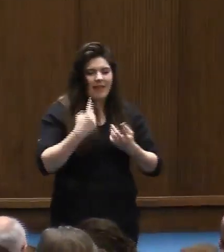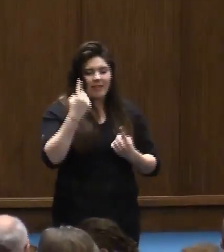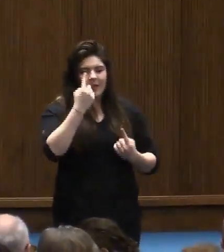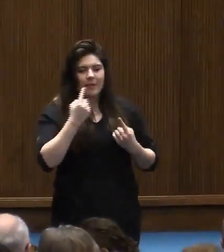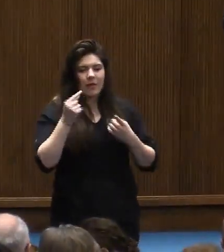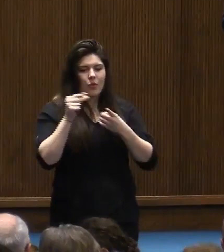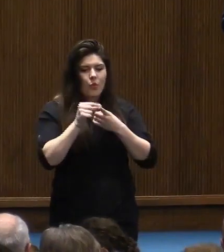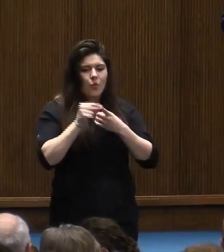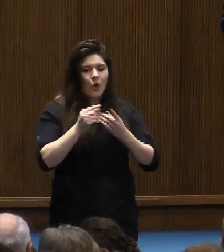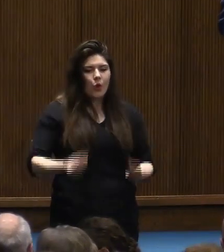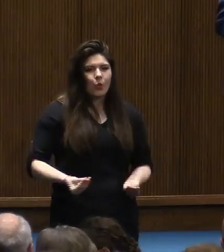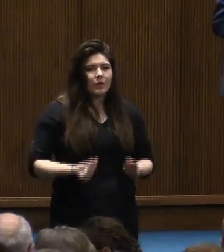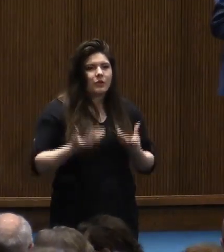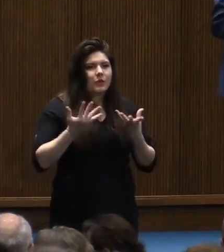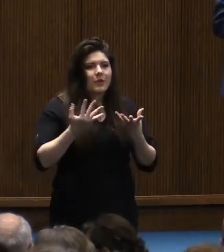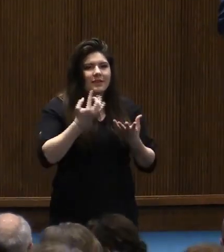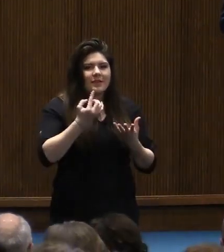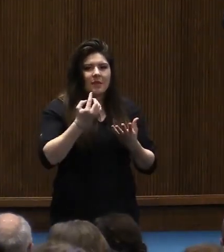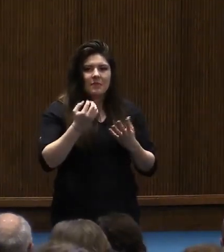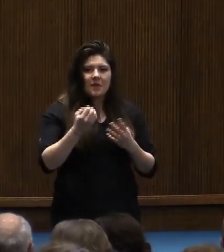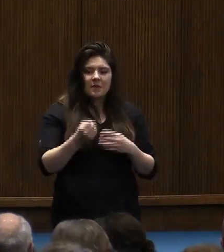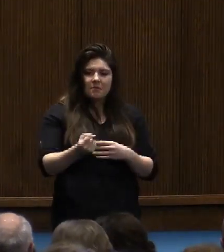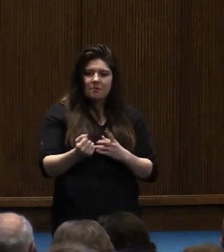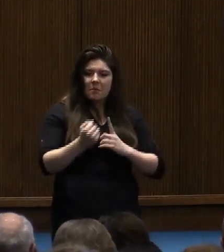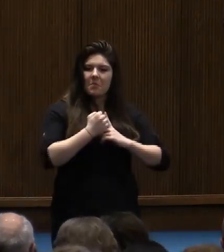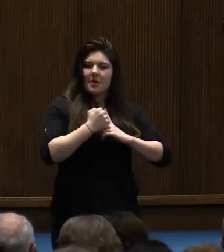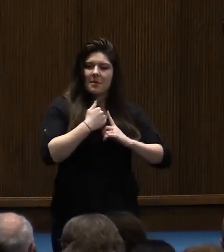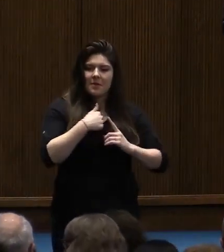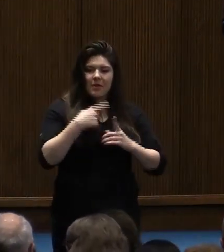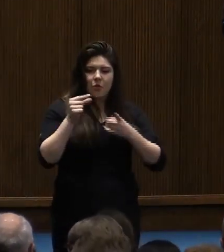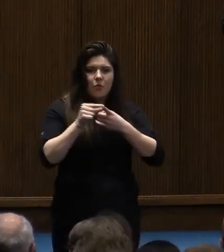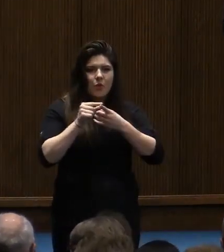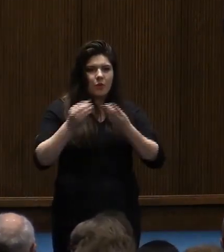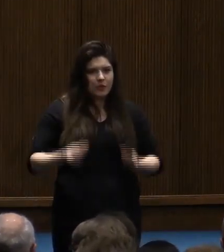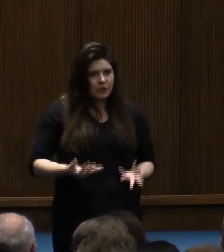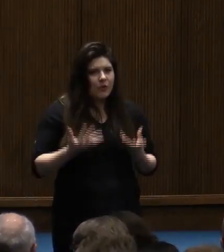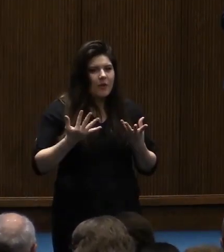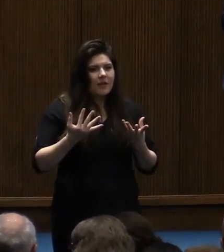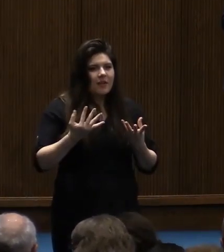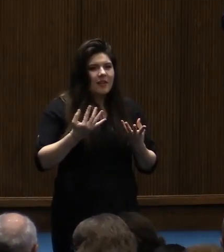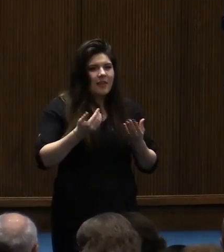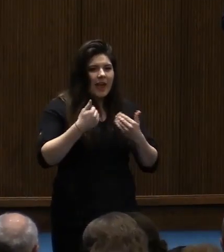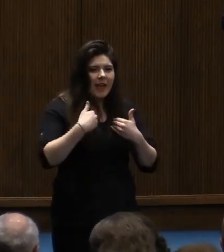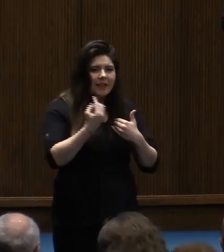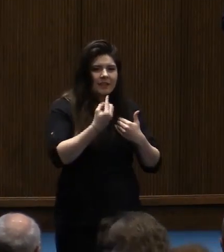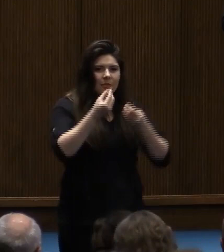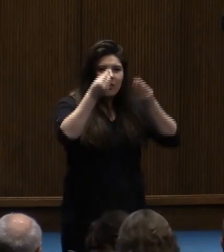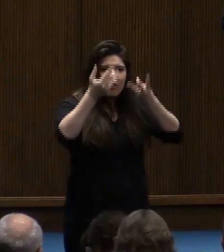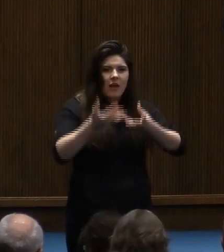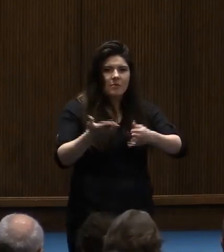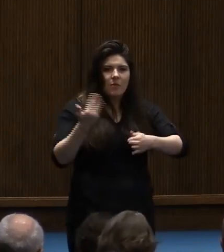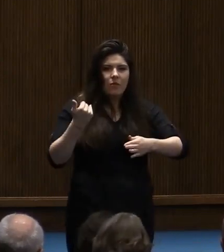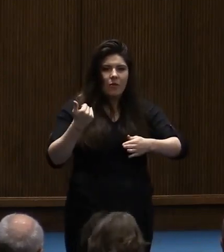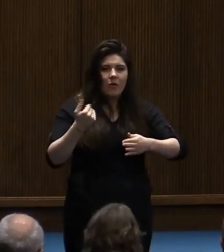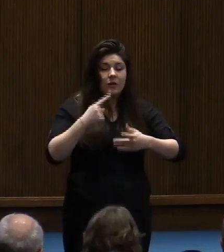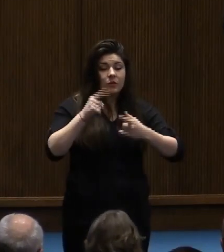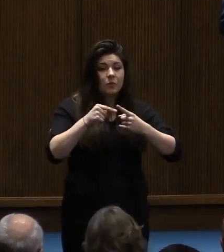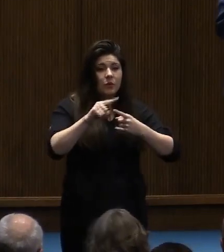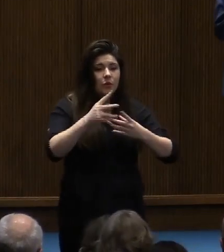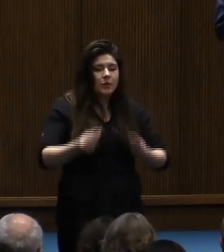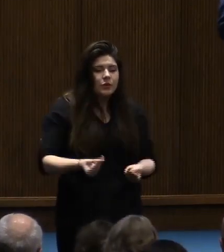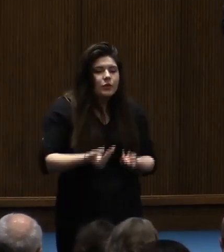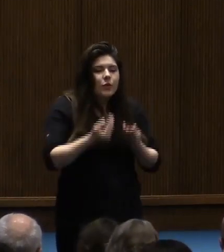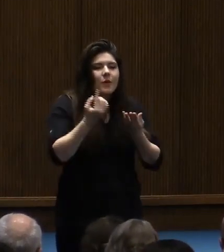word restore, something hidden in the word restore is that something was lost. Because when you